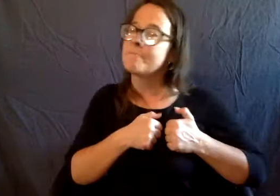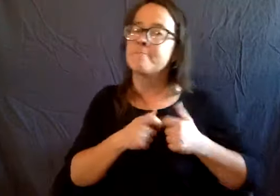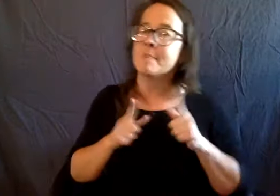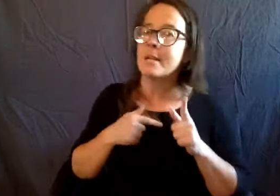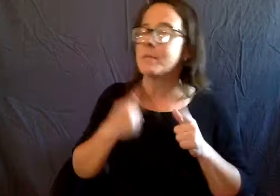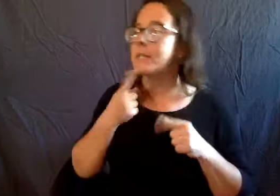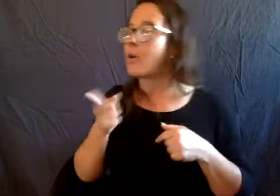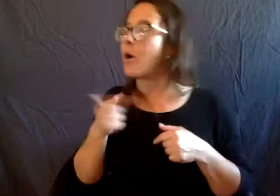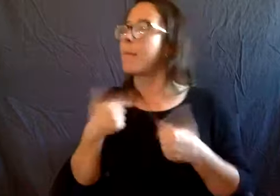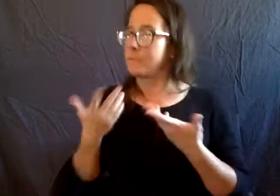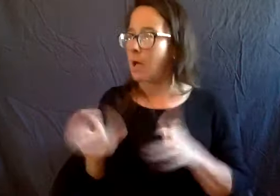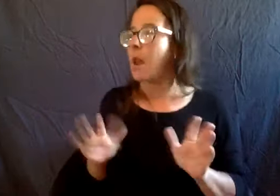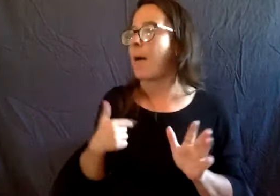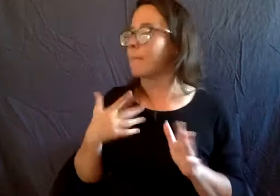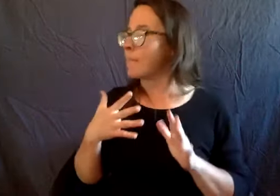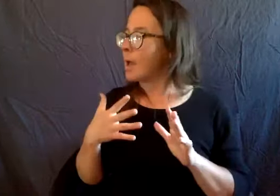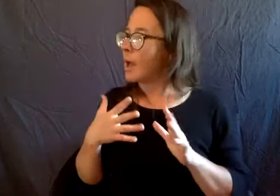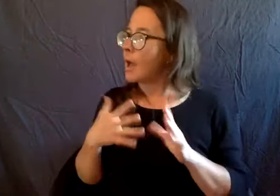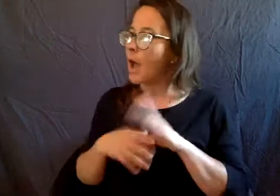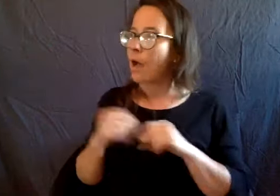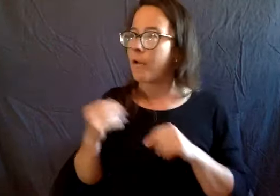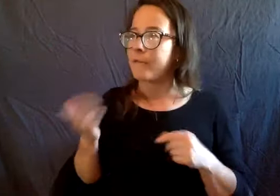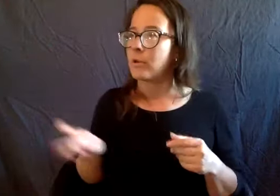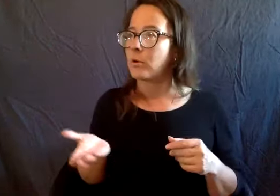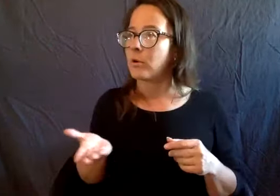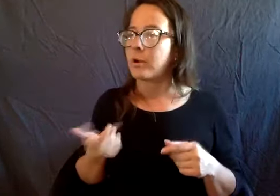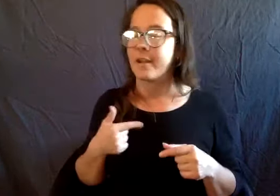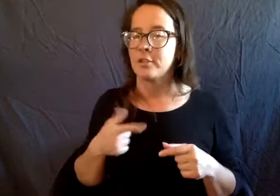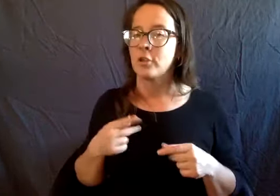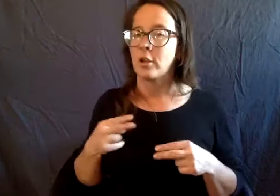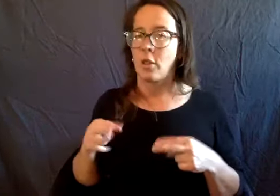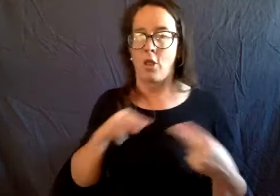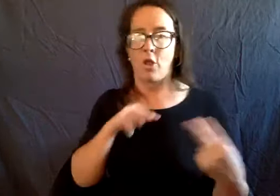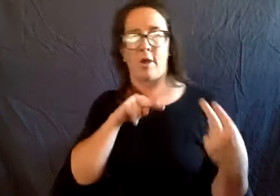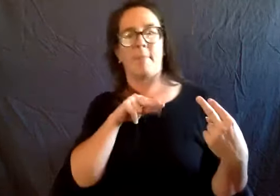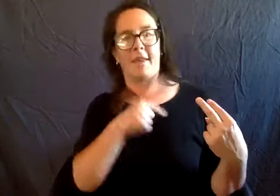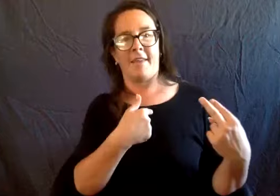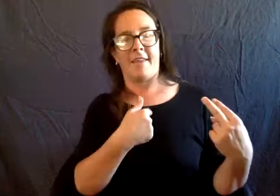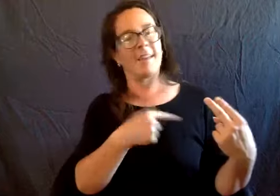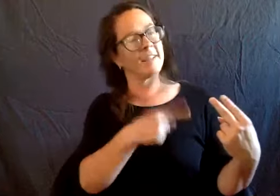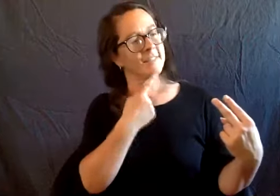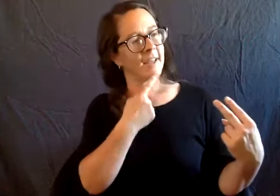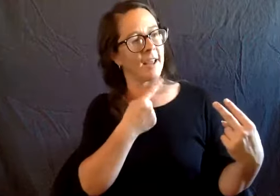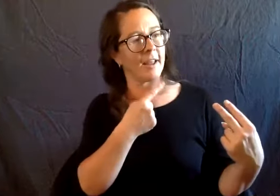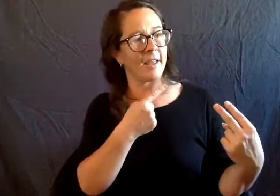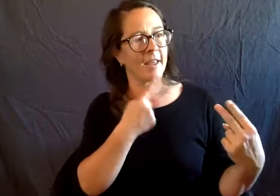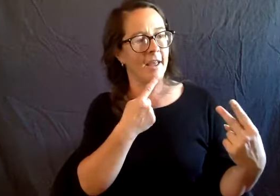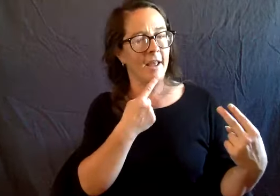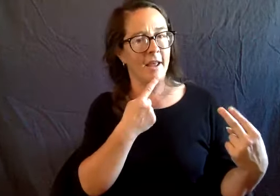a ride. But let me tell you, I'm done. I'm out of here. Because he was going to look at me and he was going to say, you're just